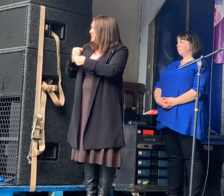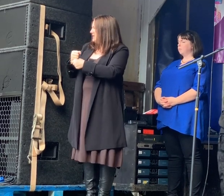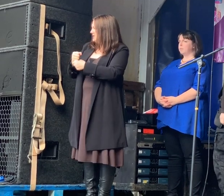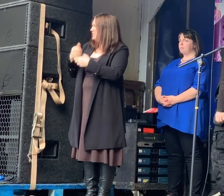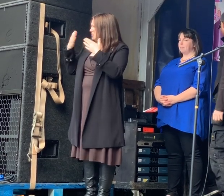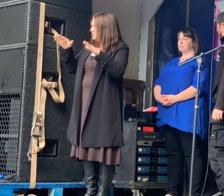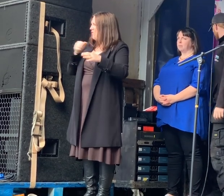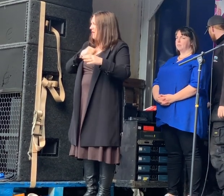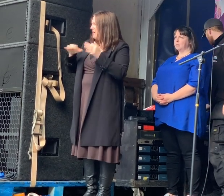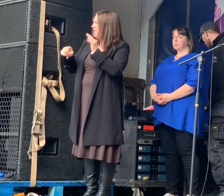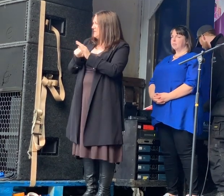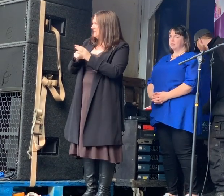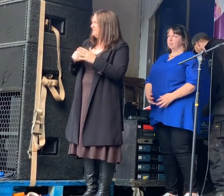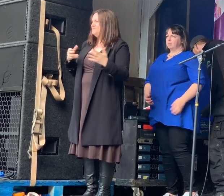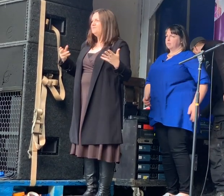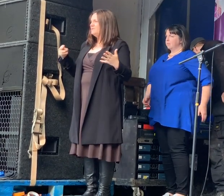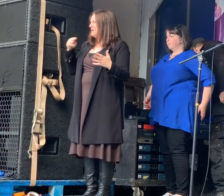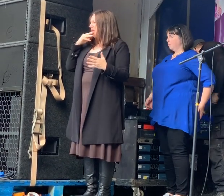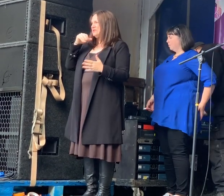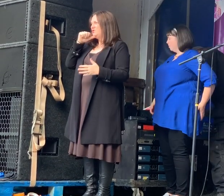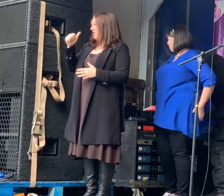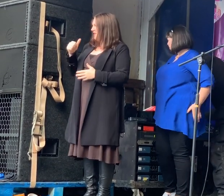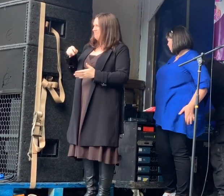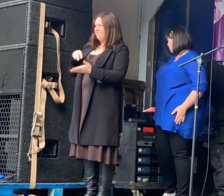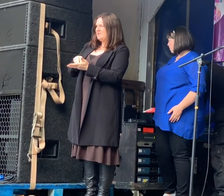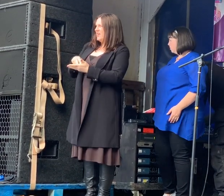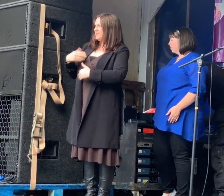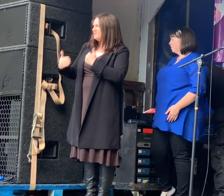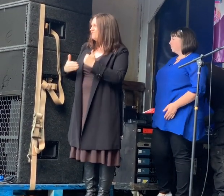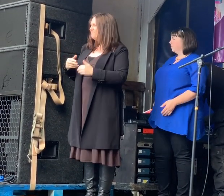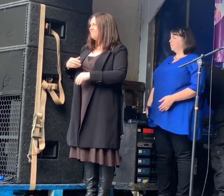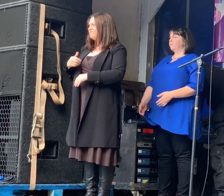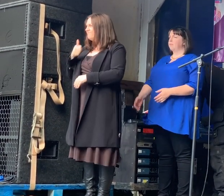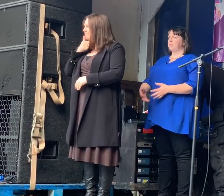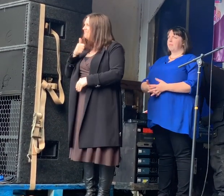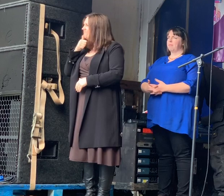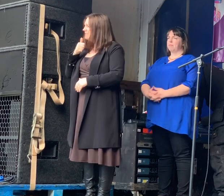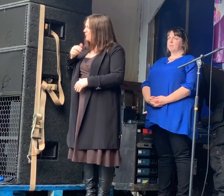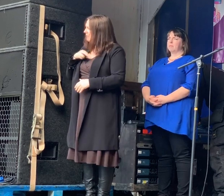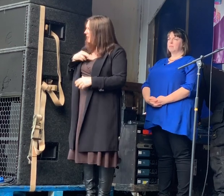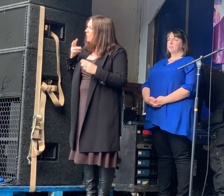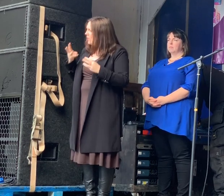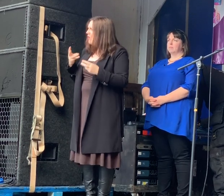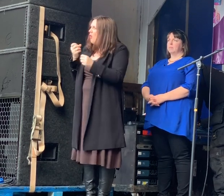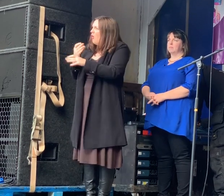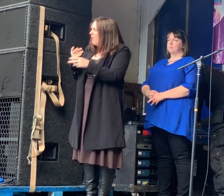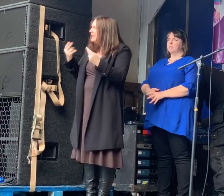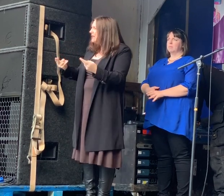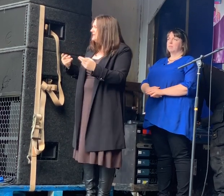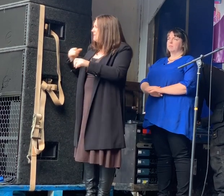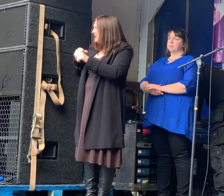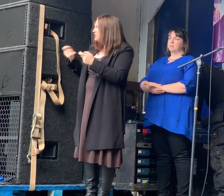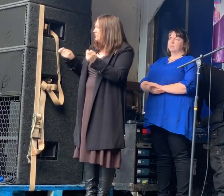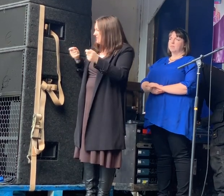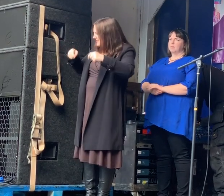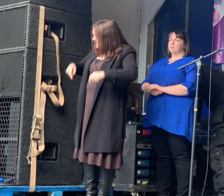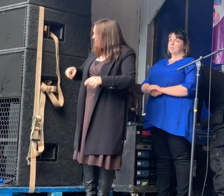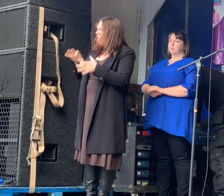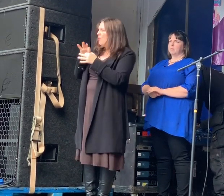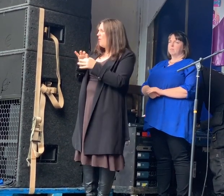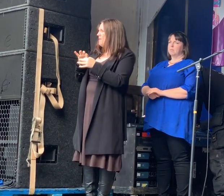and the agency that we will not stand for it anymore. We all need medical treatments to be available here at